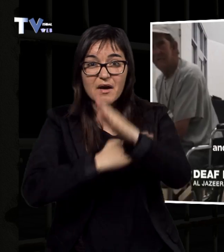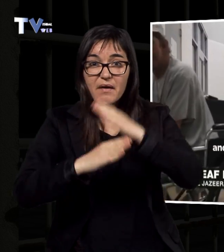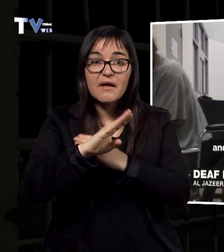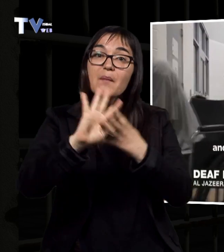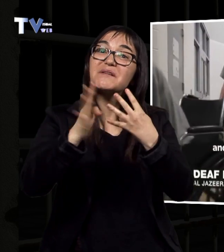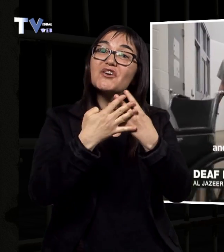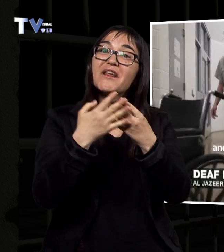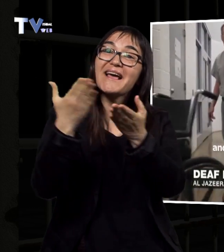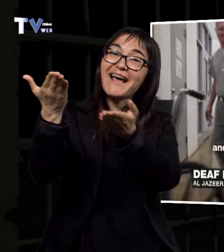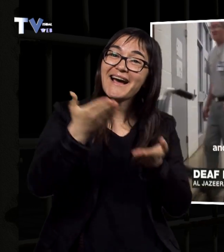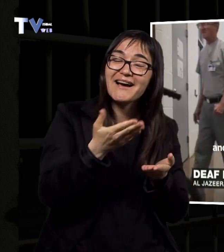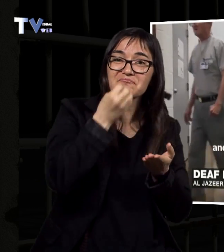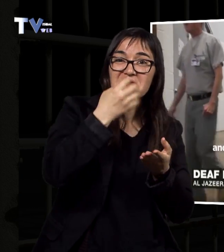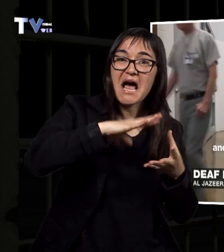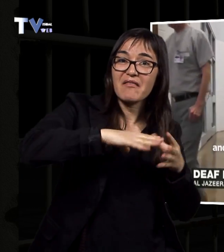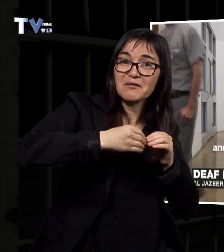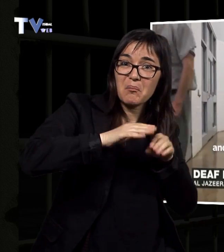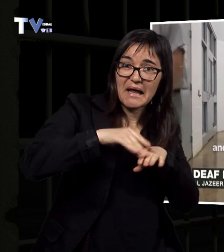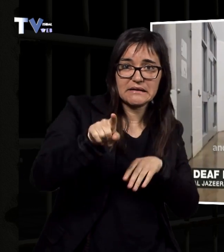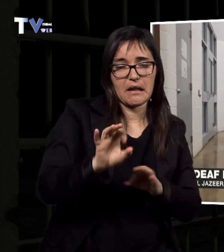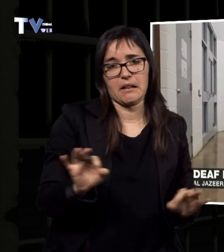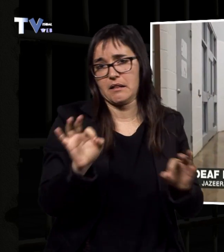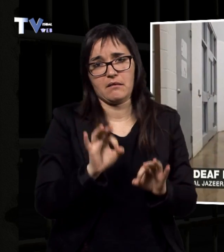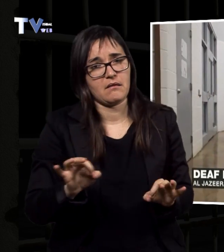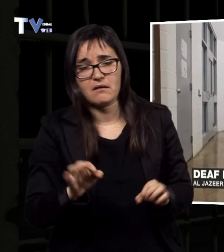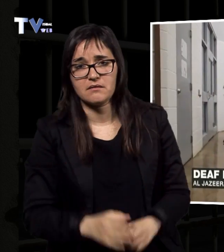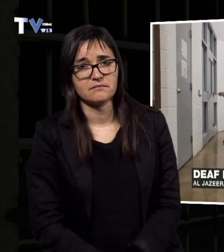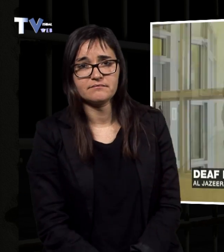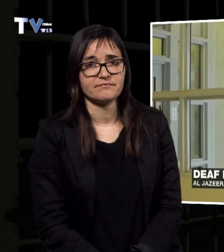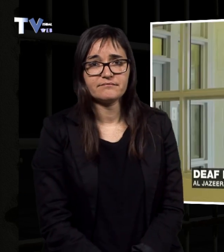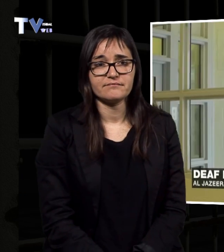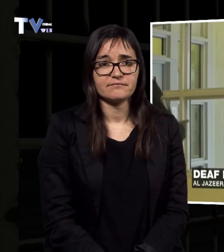with you, and no accommodations are generally ever going to be made for you.